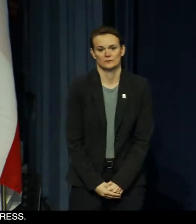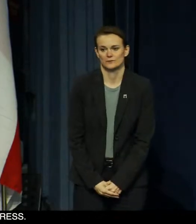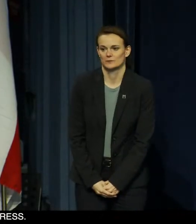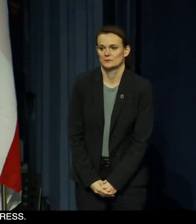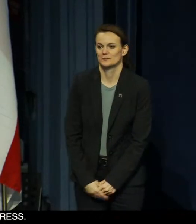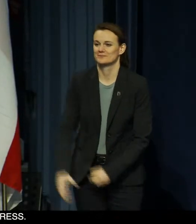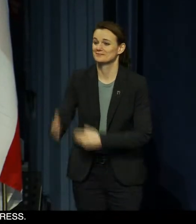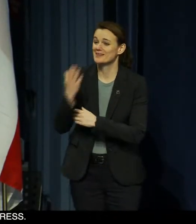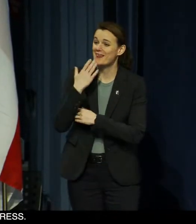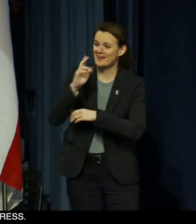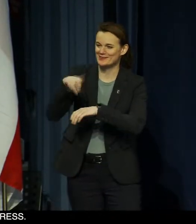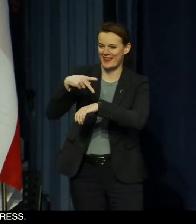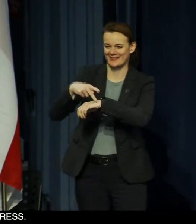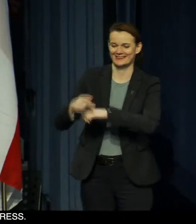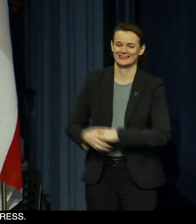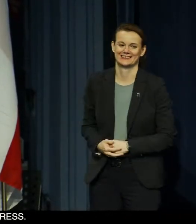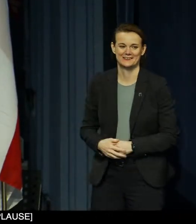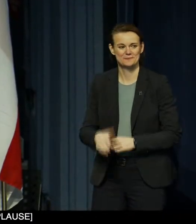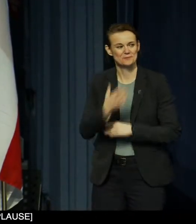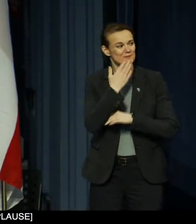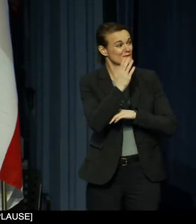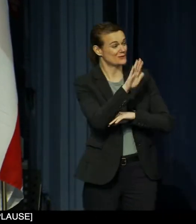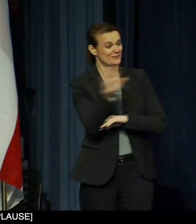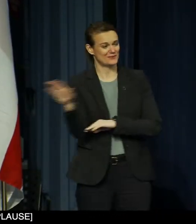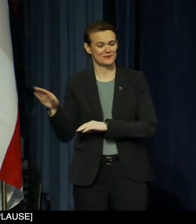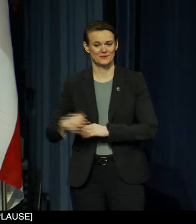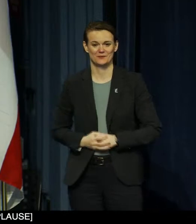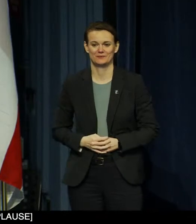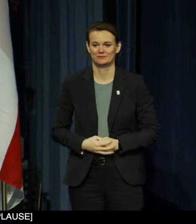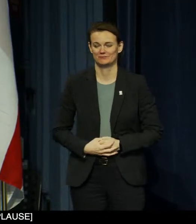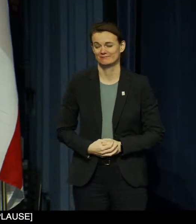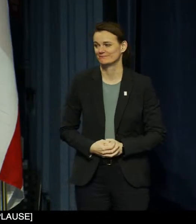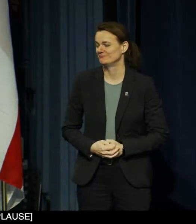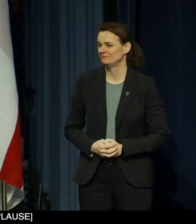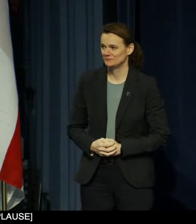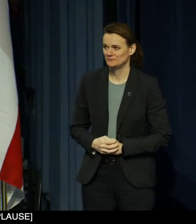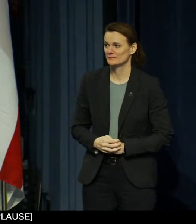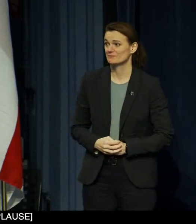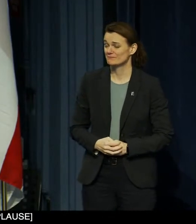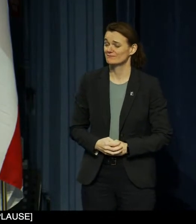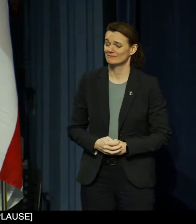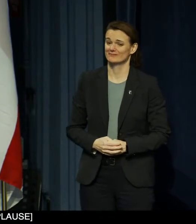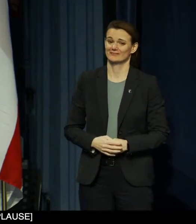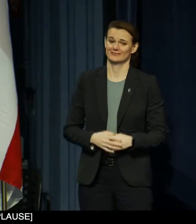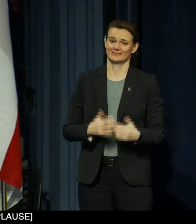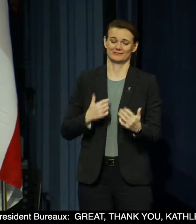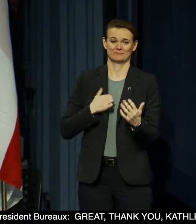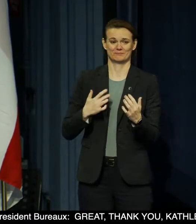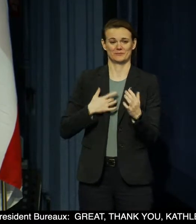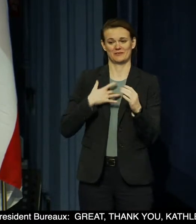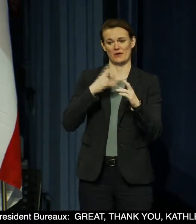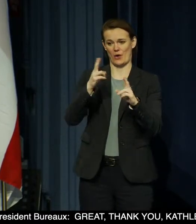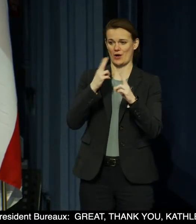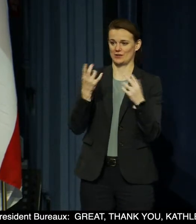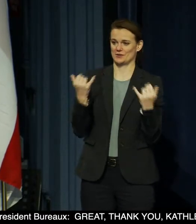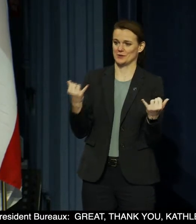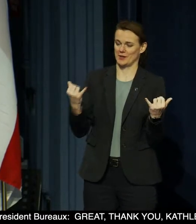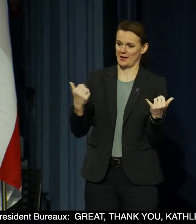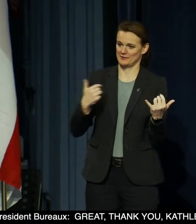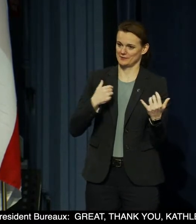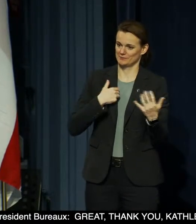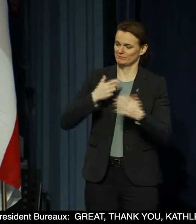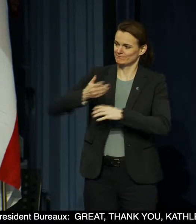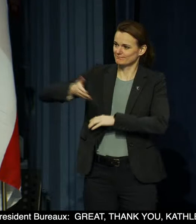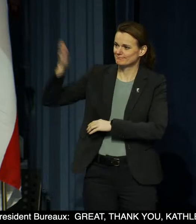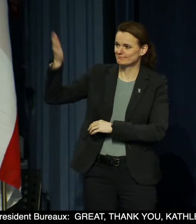Great, thank you, Kathleen, and good afternoon, everybody. You know, it's a real honor for me to be here this afternoon to address the